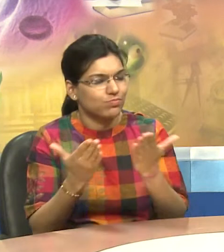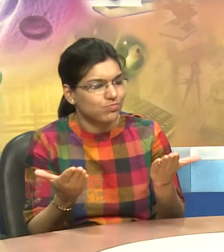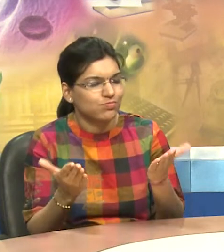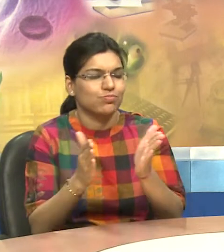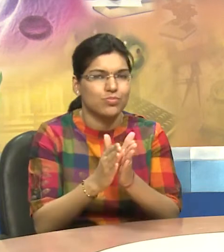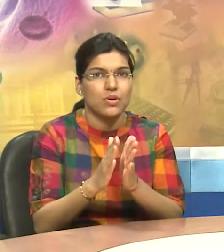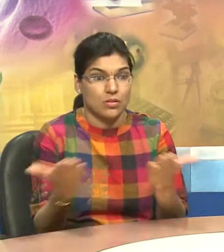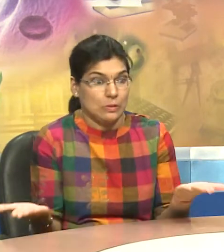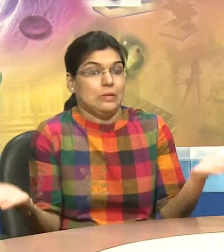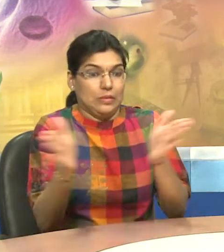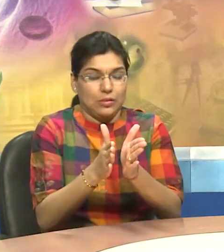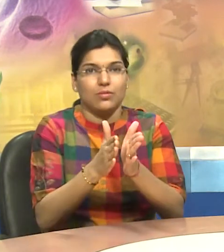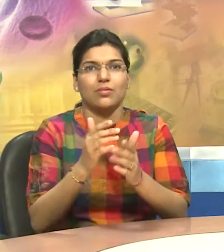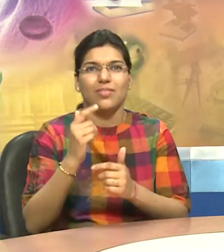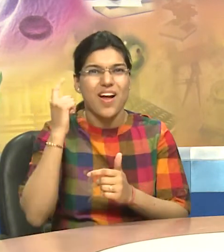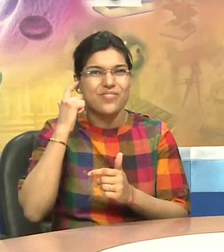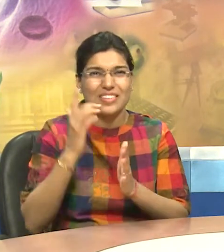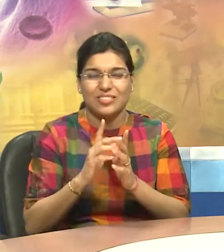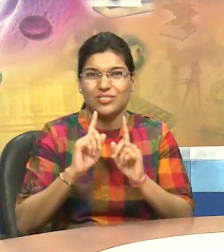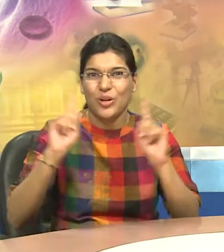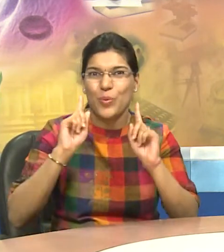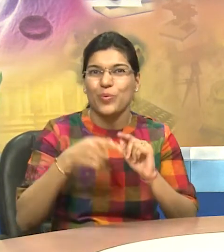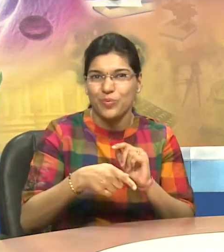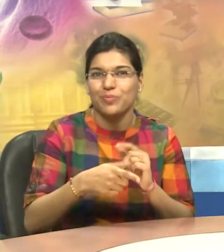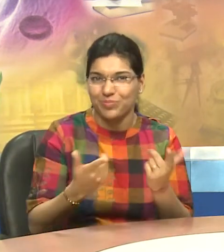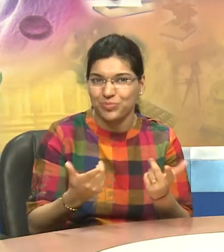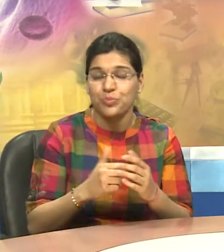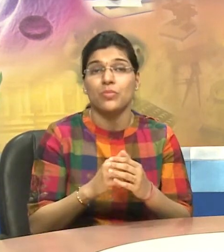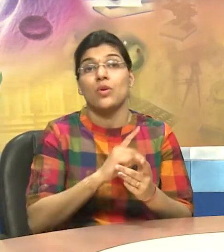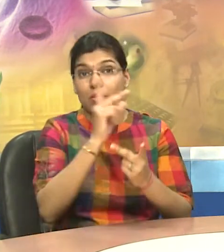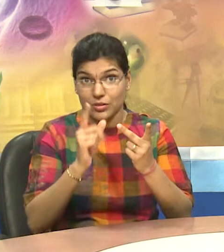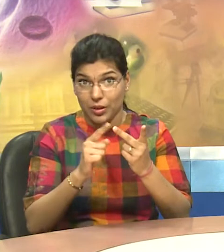our book very softly. We won't slam our book.